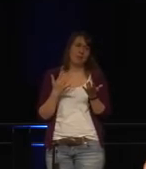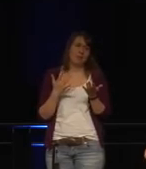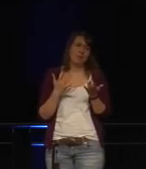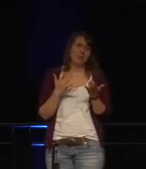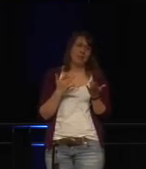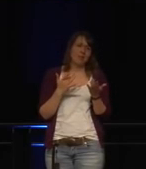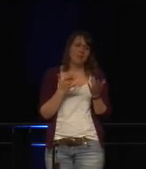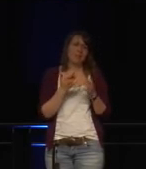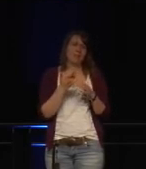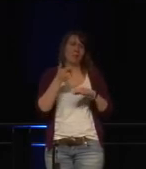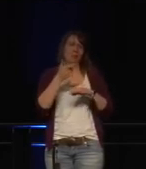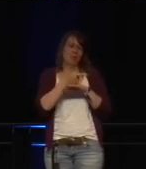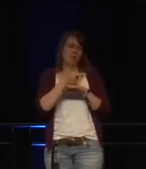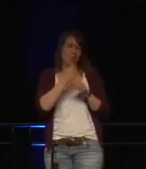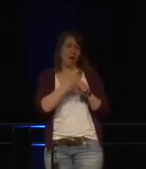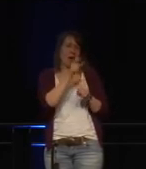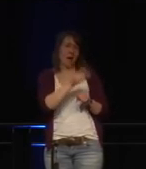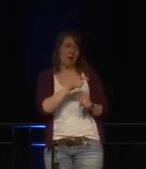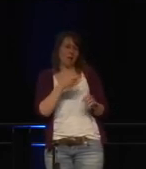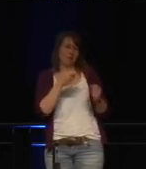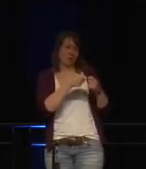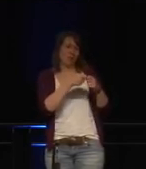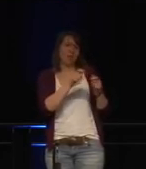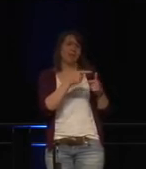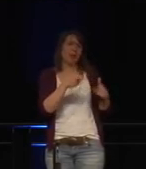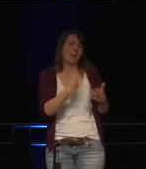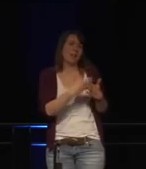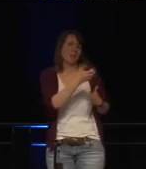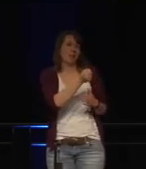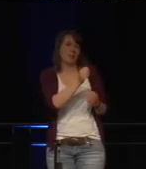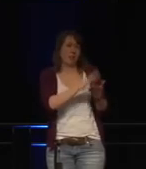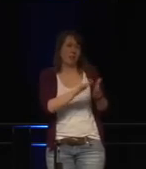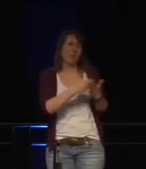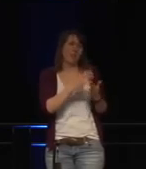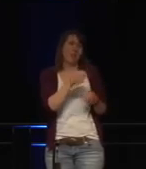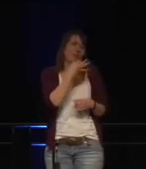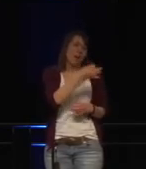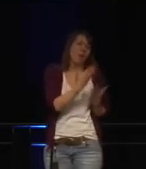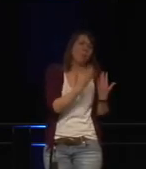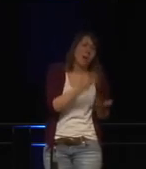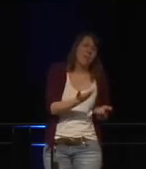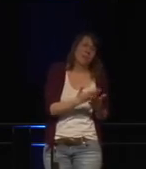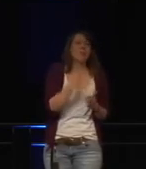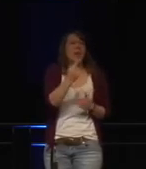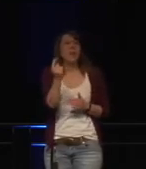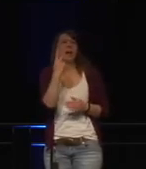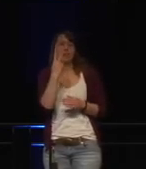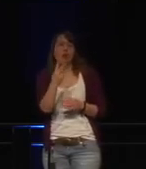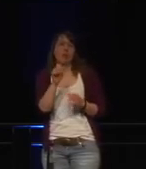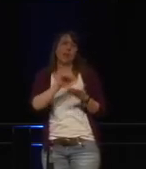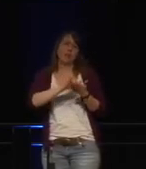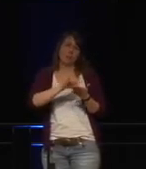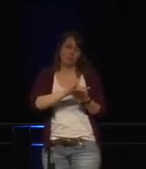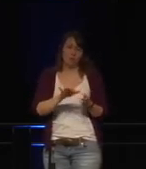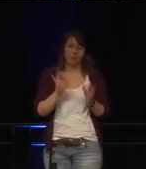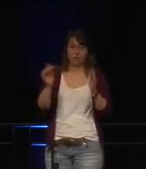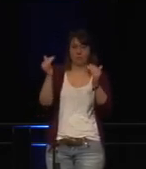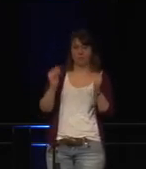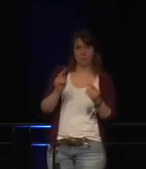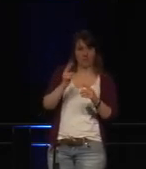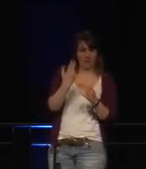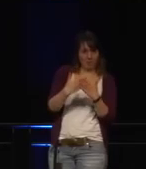very funny video on YouTube about it. Maybe you want to watch it. I didn't bring it because I couldn't